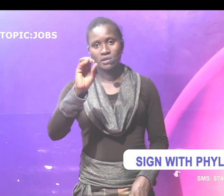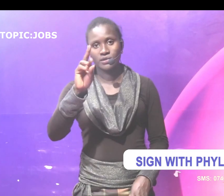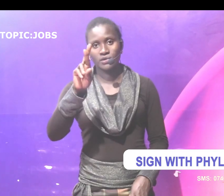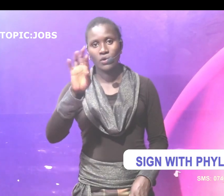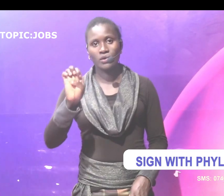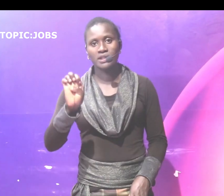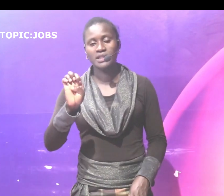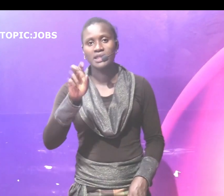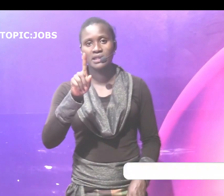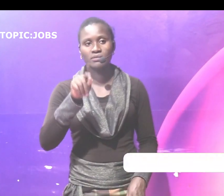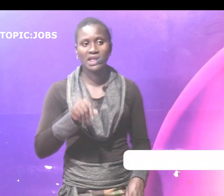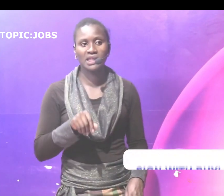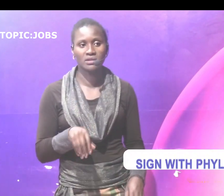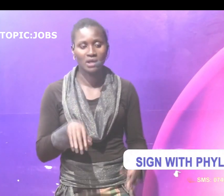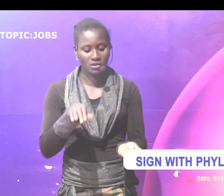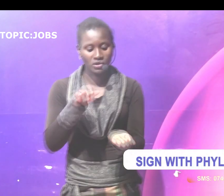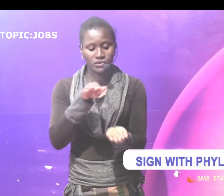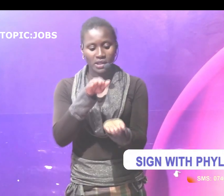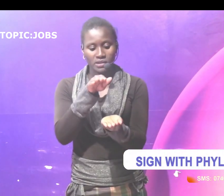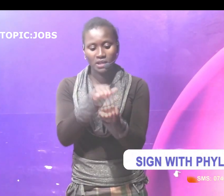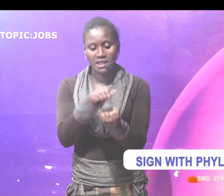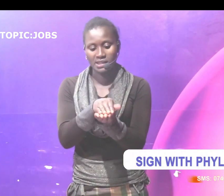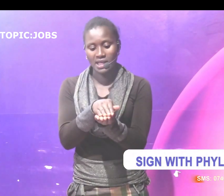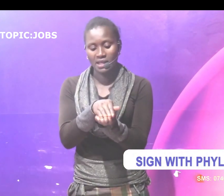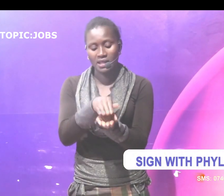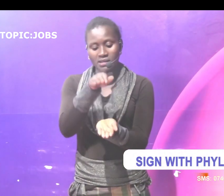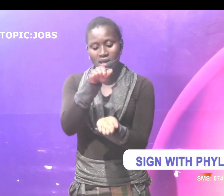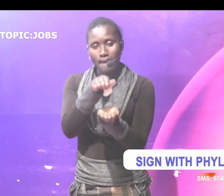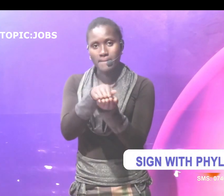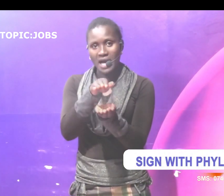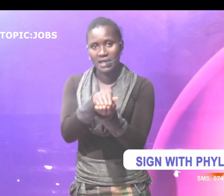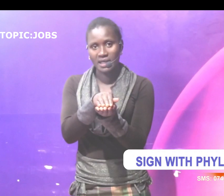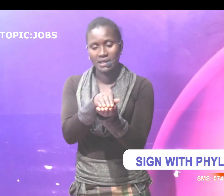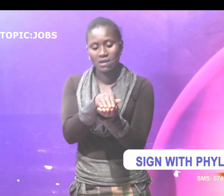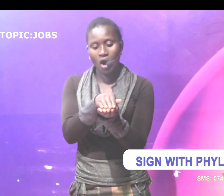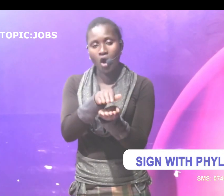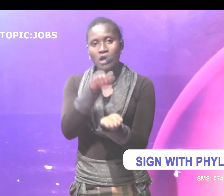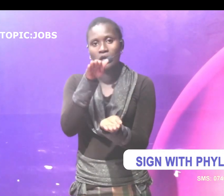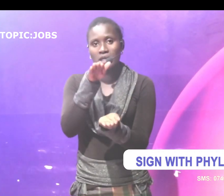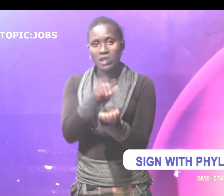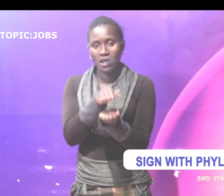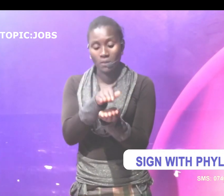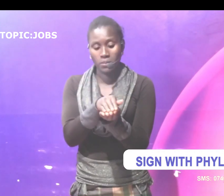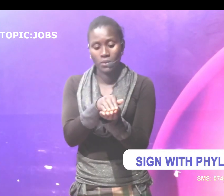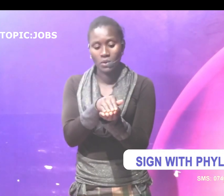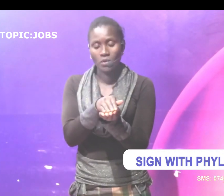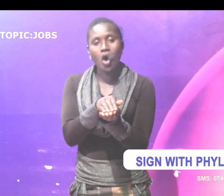store. This is the same sign that we are going to sign. So like it is like this, bank or keep